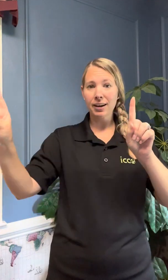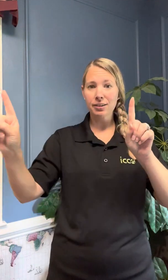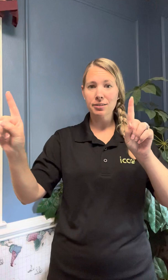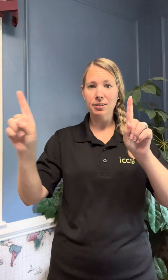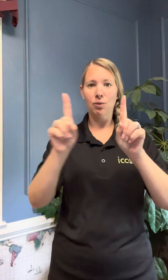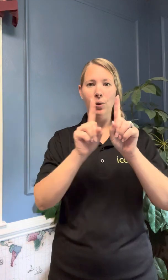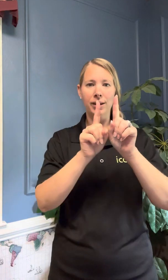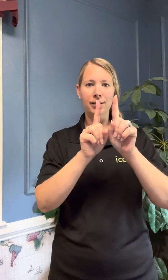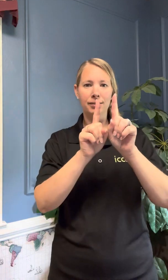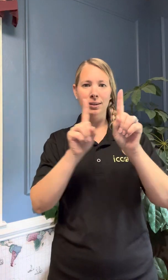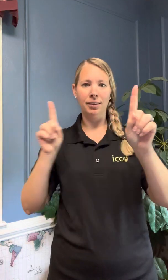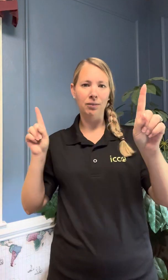classifiers. Avoid. Avoid.